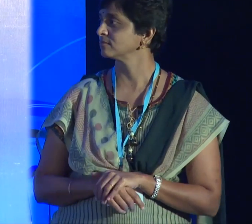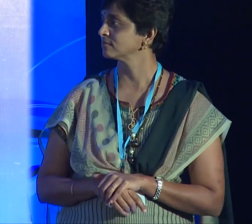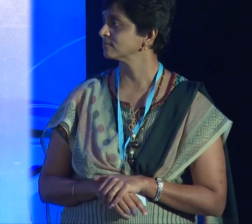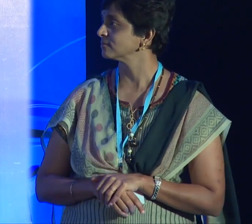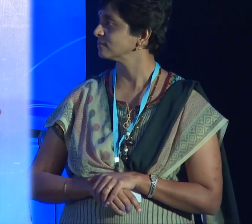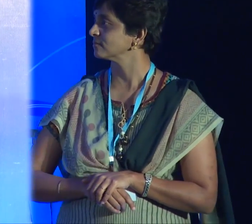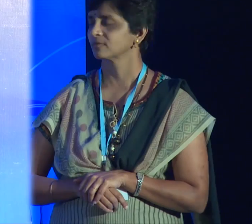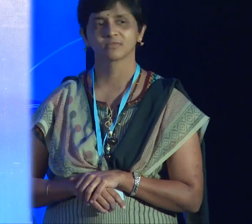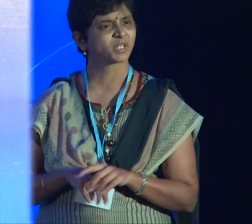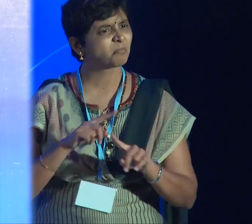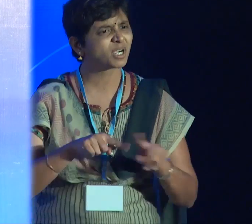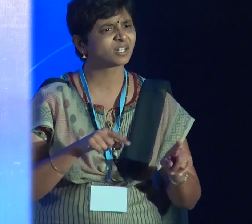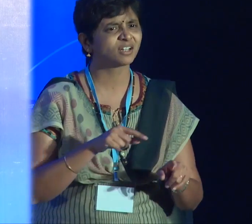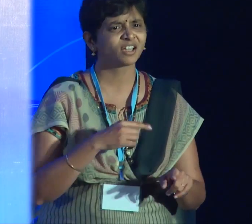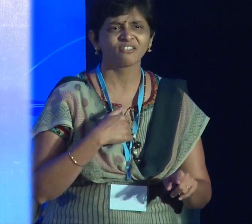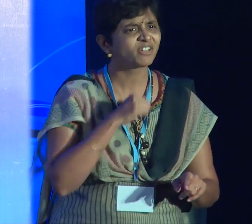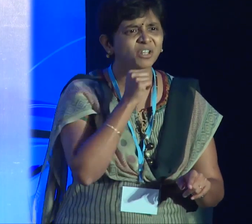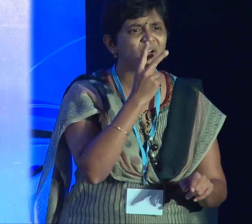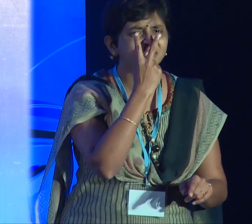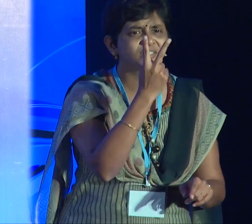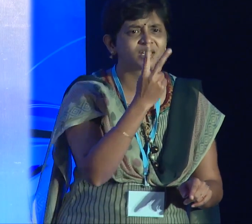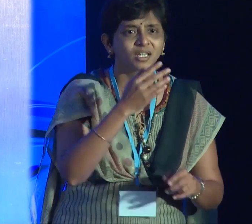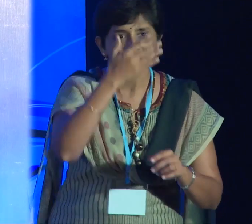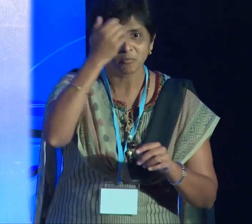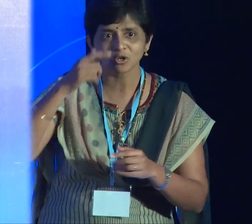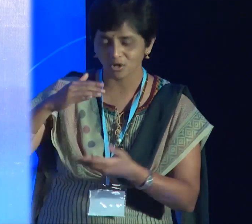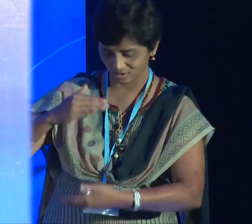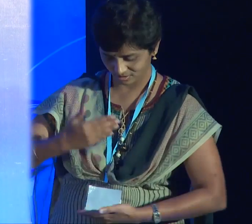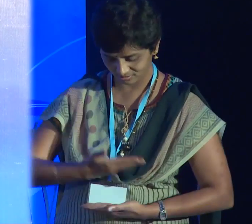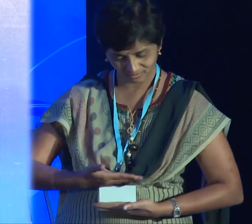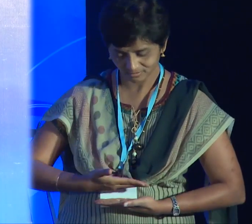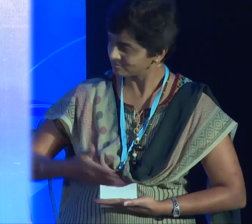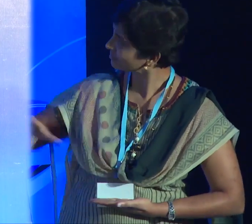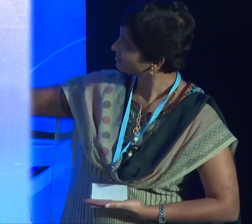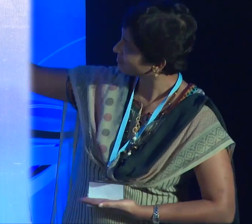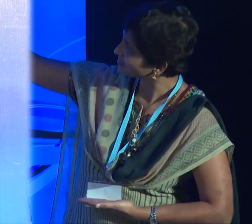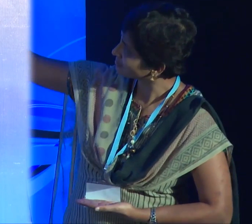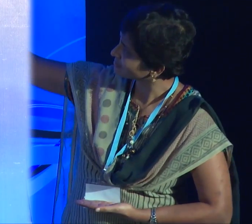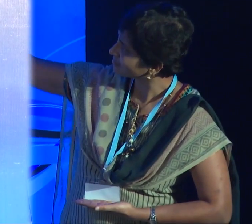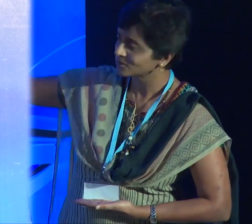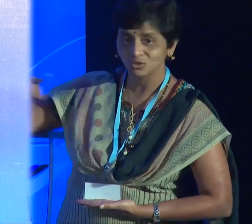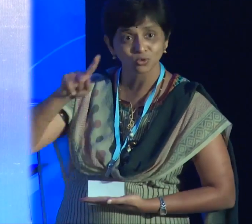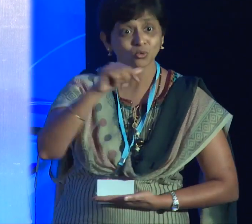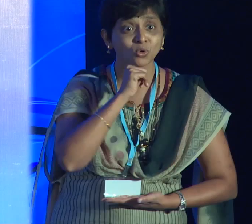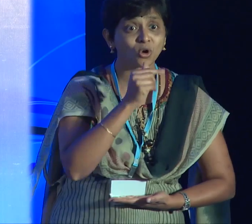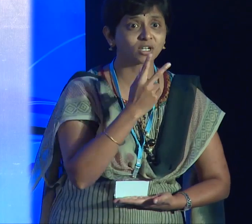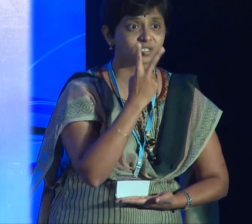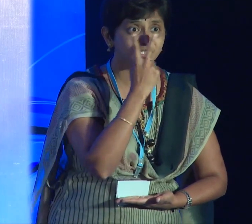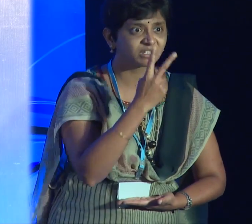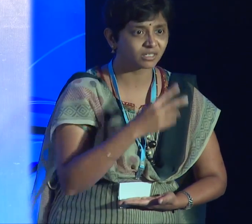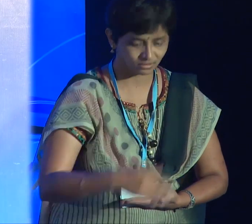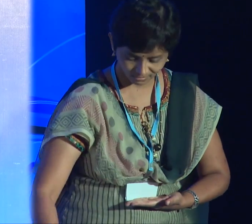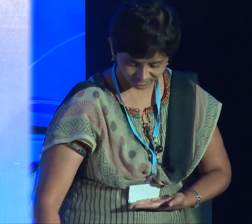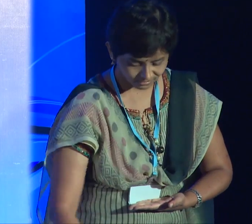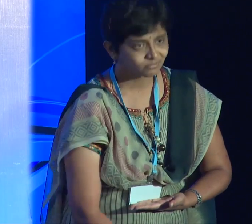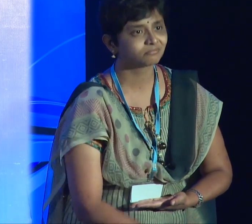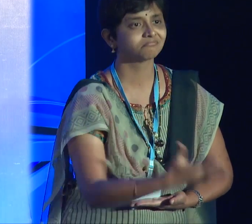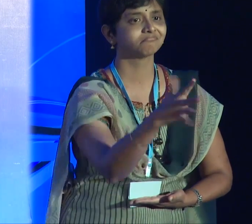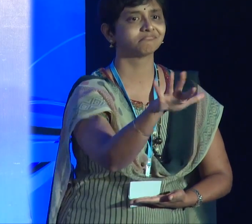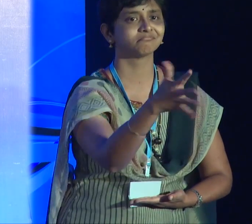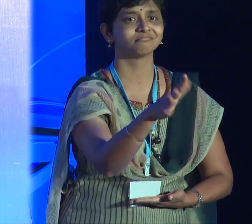But we don't see it, we are not told about it. We invisibilize Aruna. And then, of